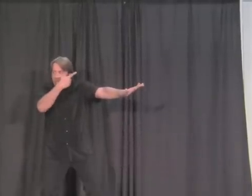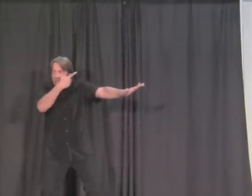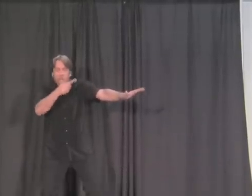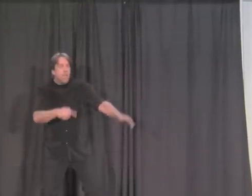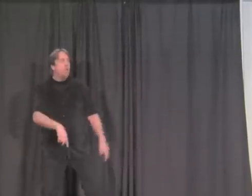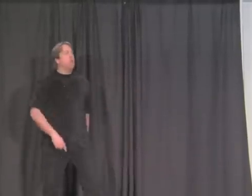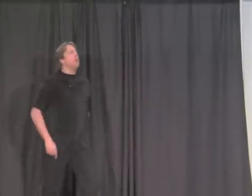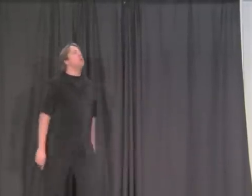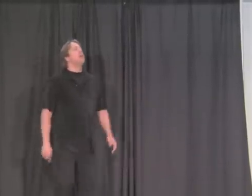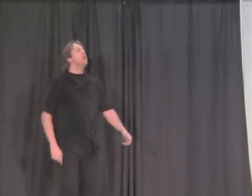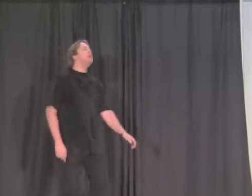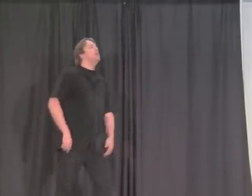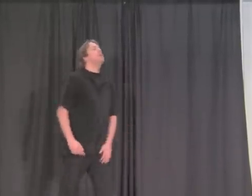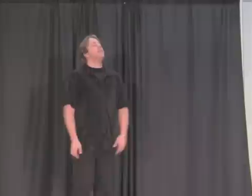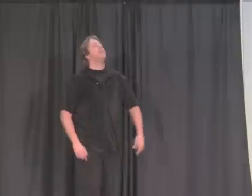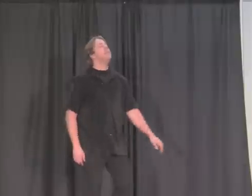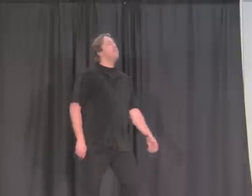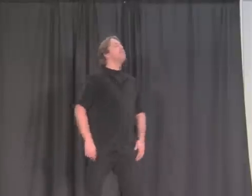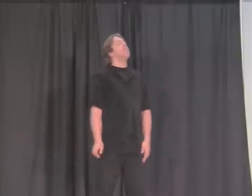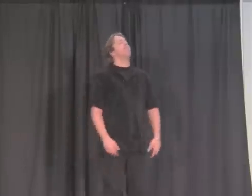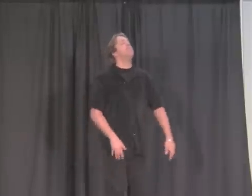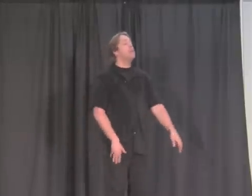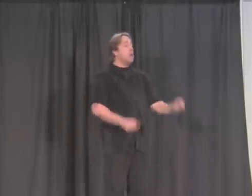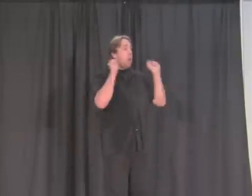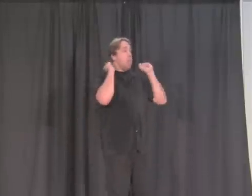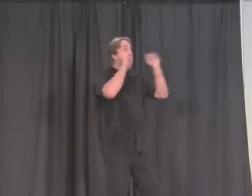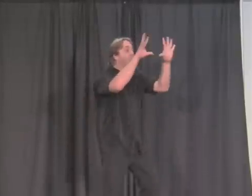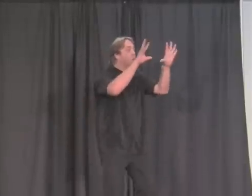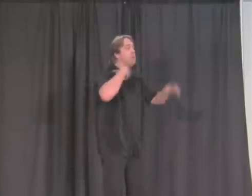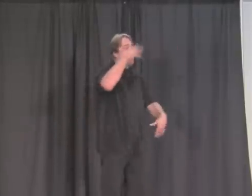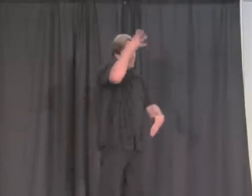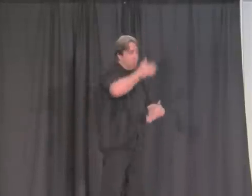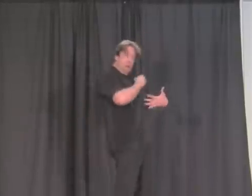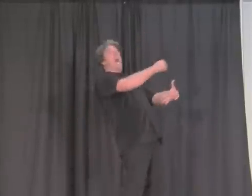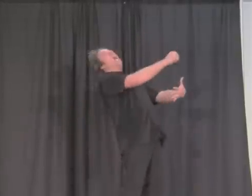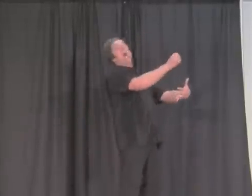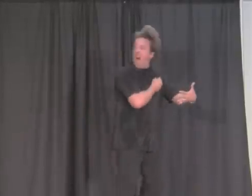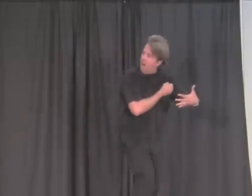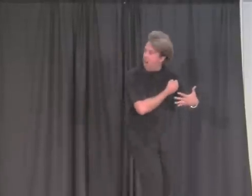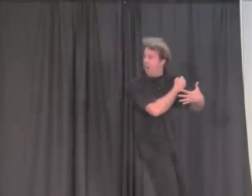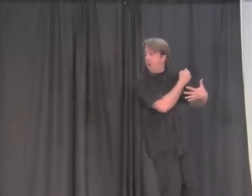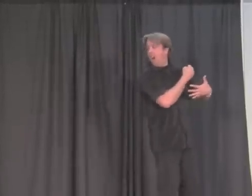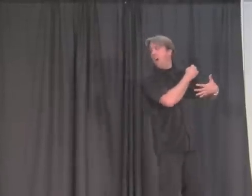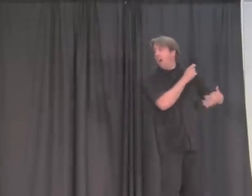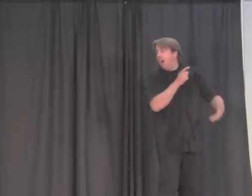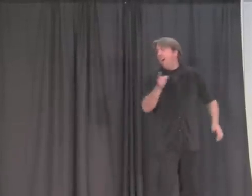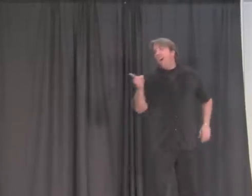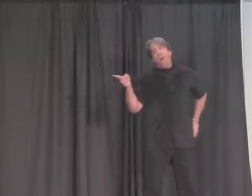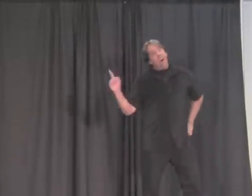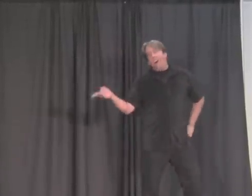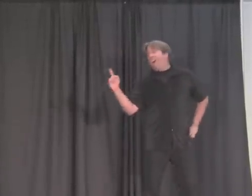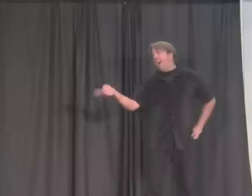Wait a minute, he's deaf. I don't have to be so quiet. Boom! Ah! I thought we just about had a hard time.